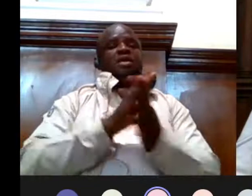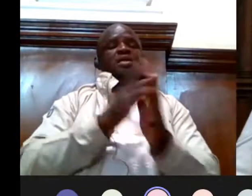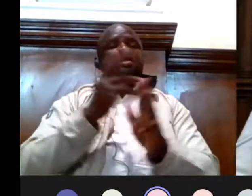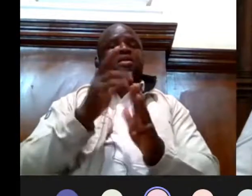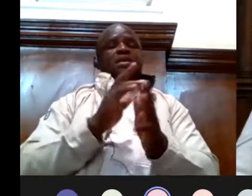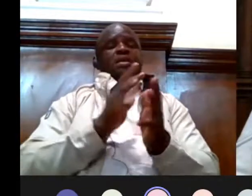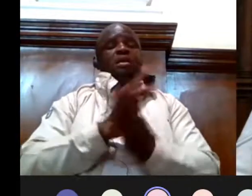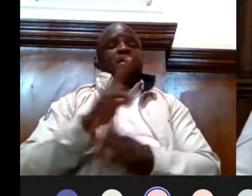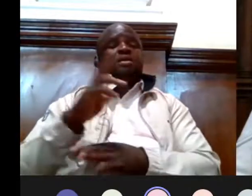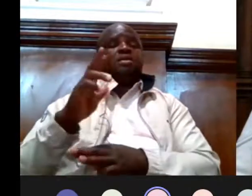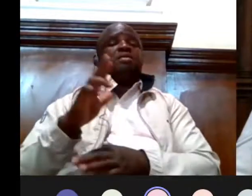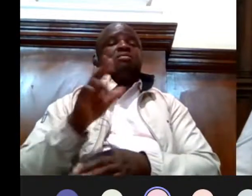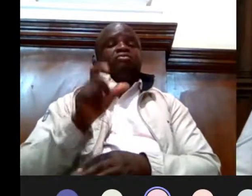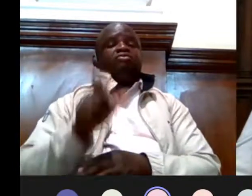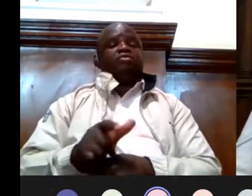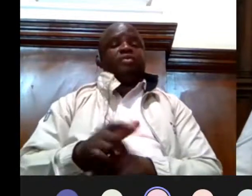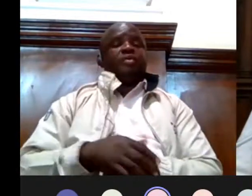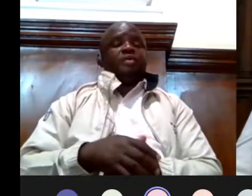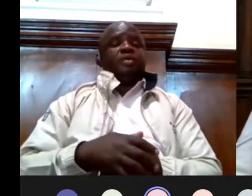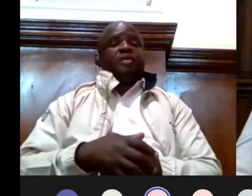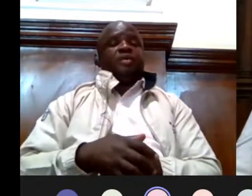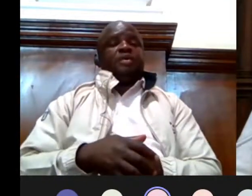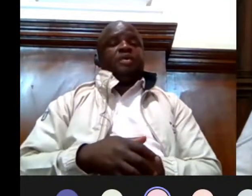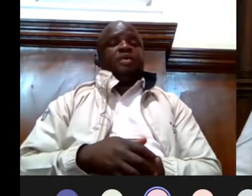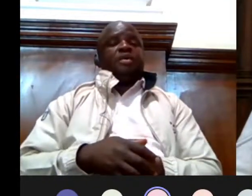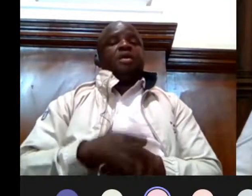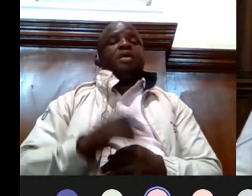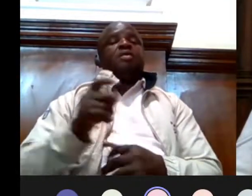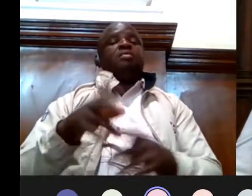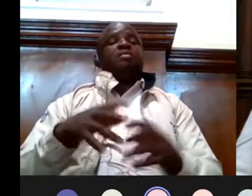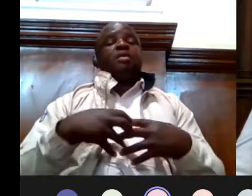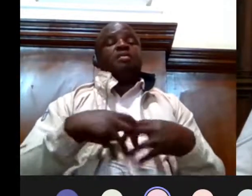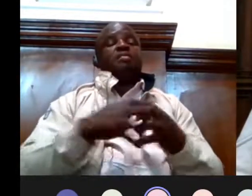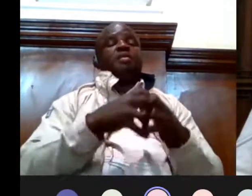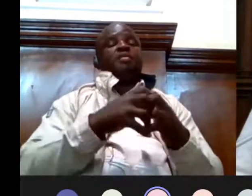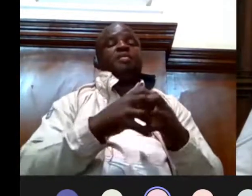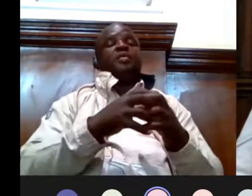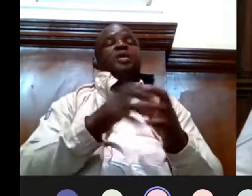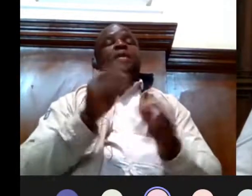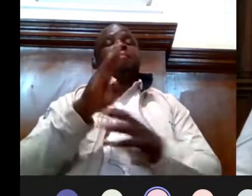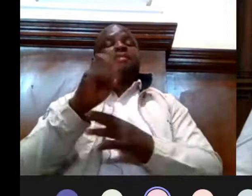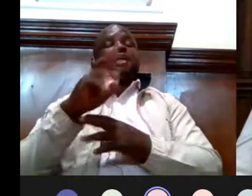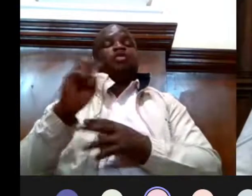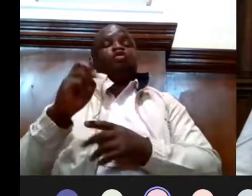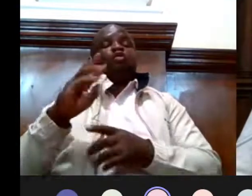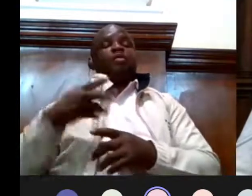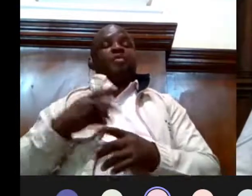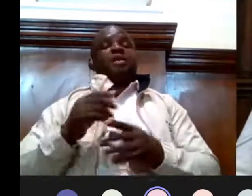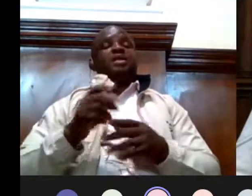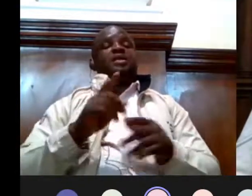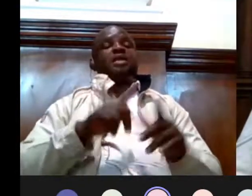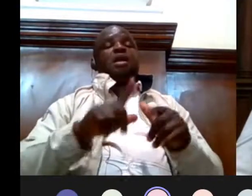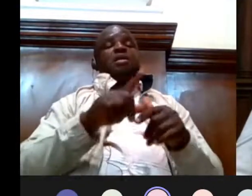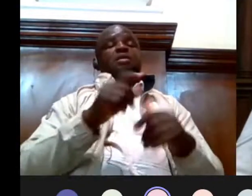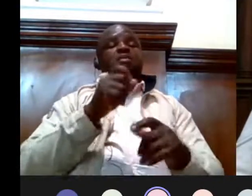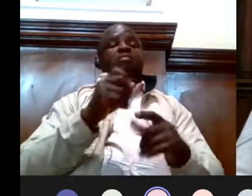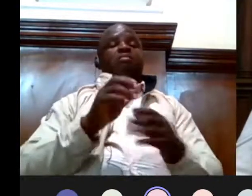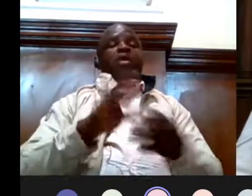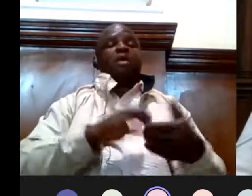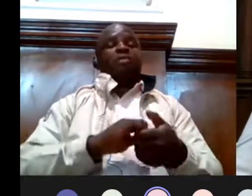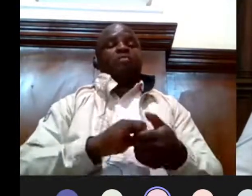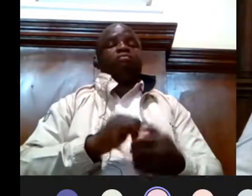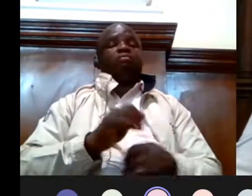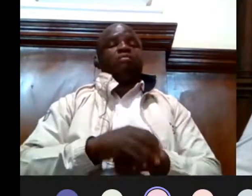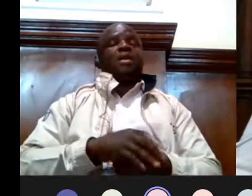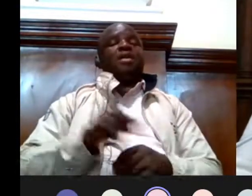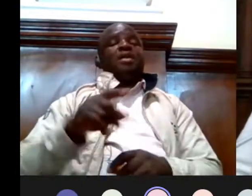1918, she co-founded the Bantu Women's League and became the first